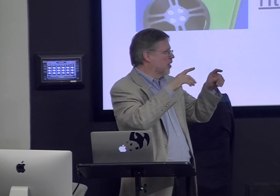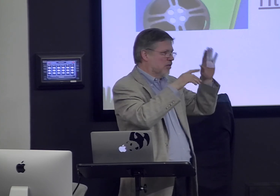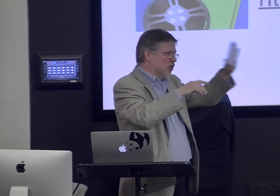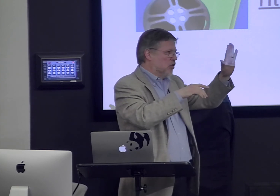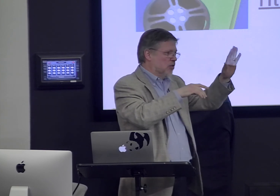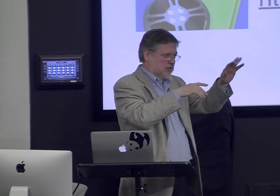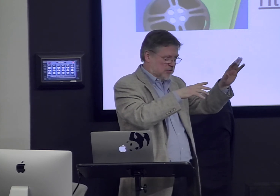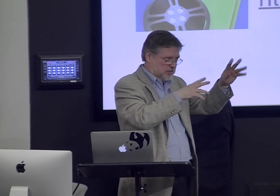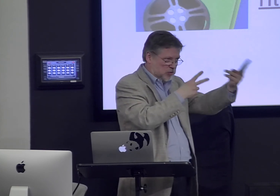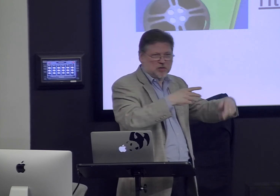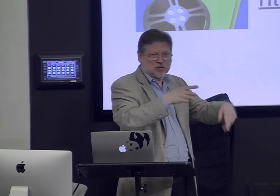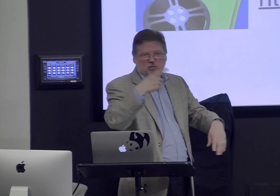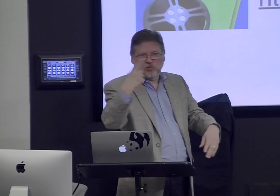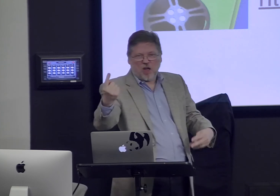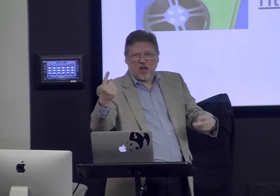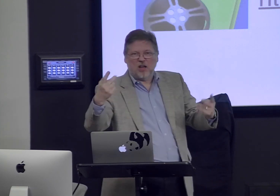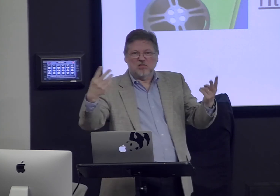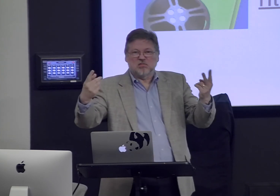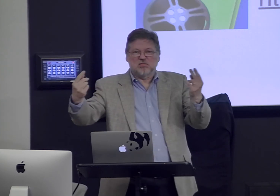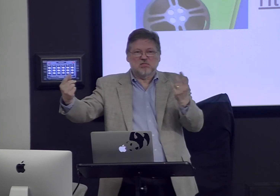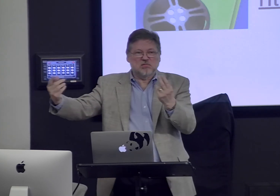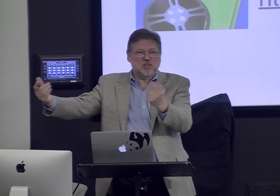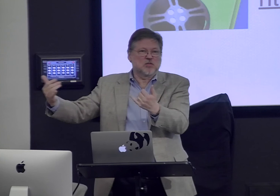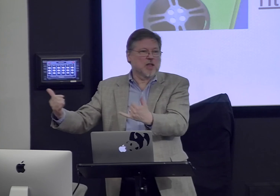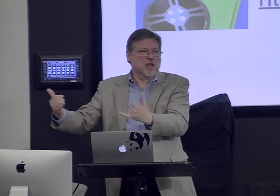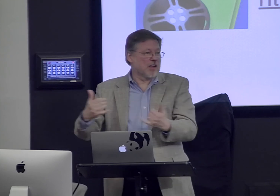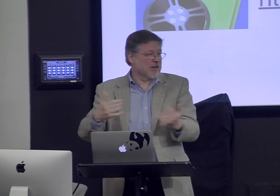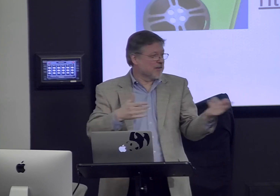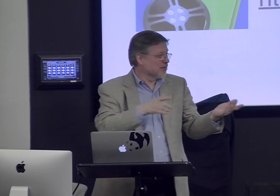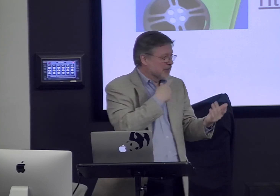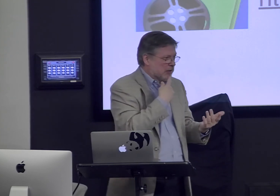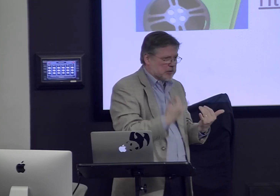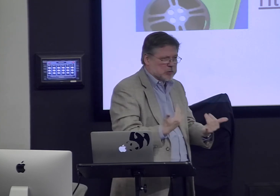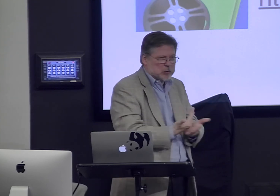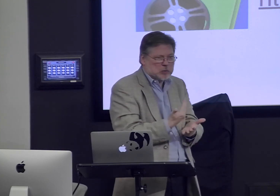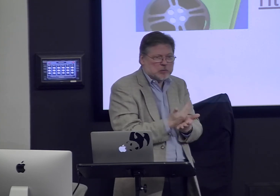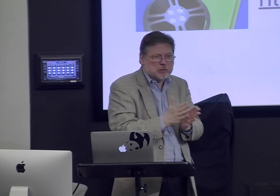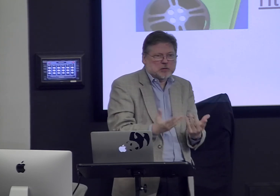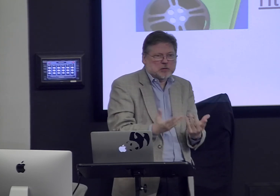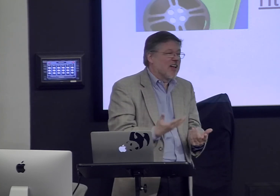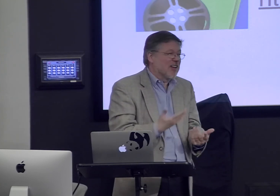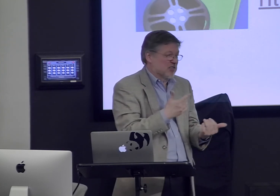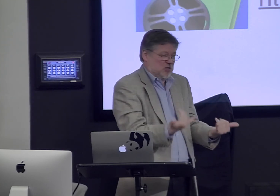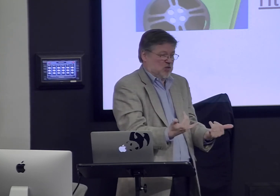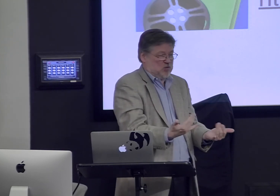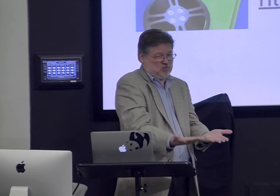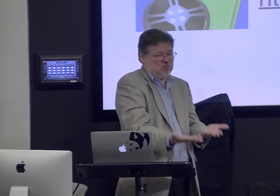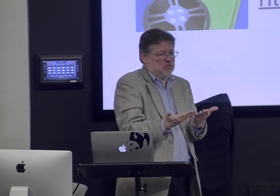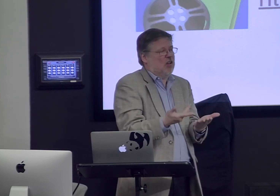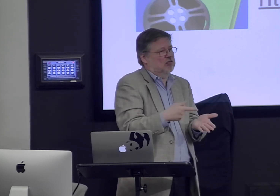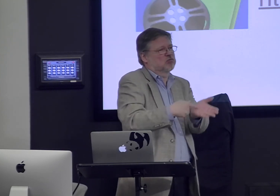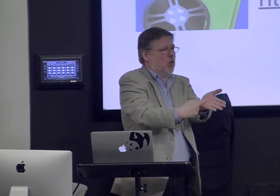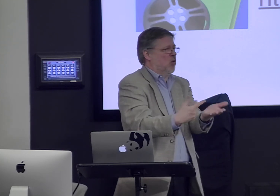people, and that's often what gives way to what is seen as higher register and a more informal